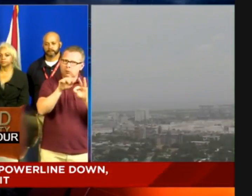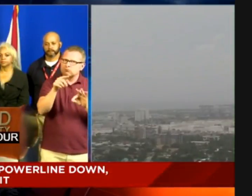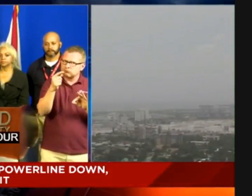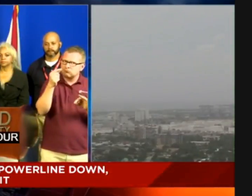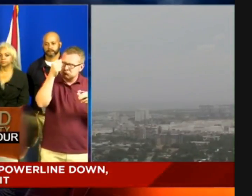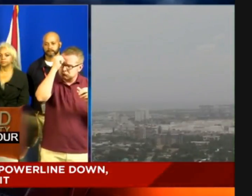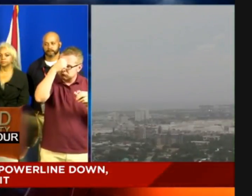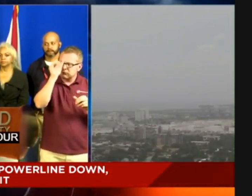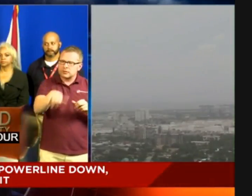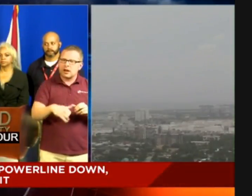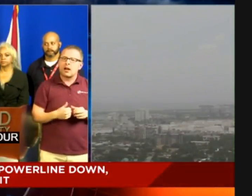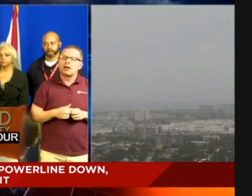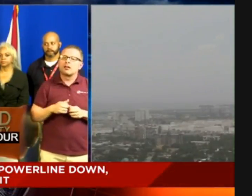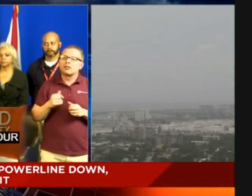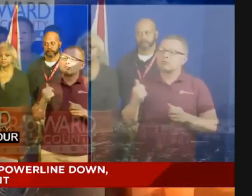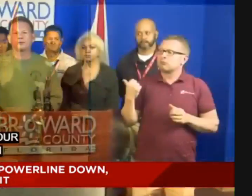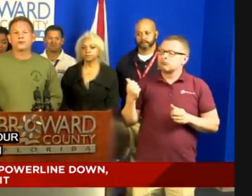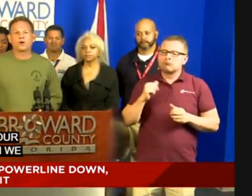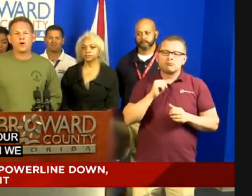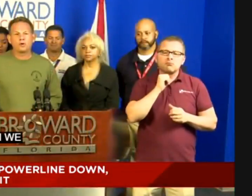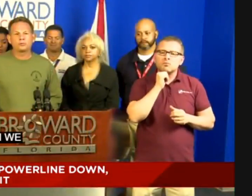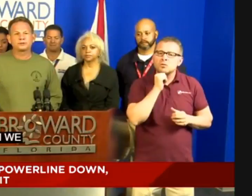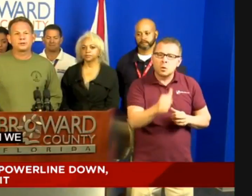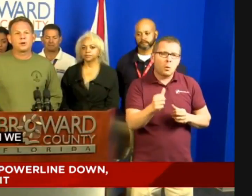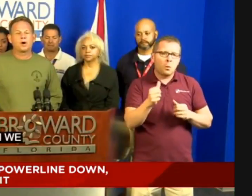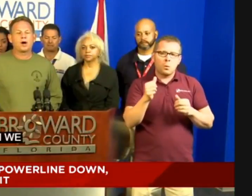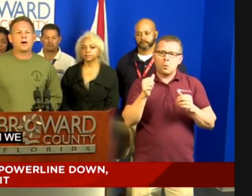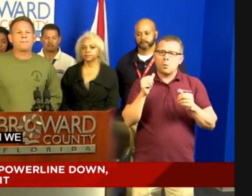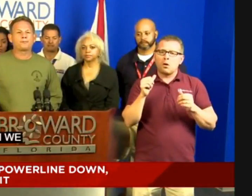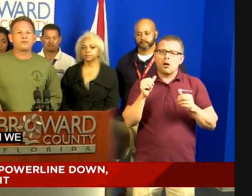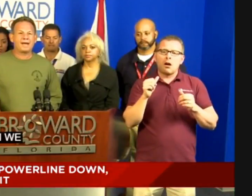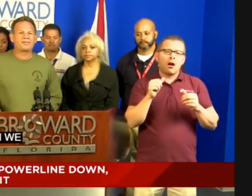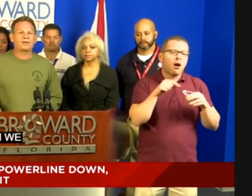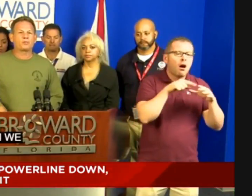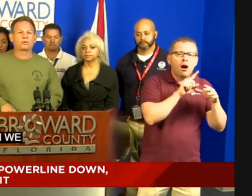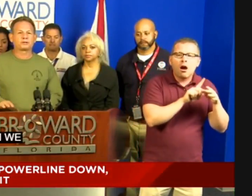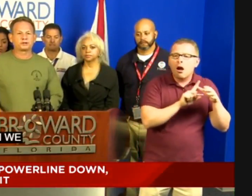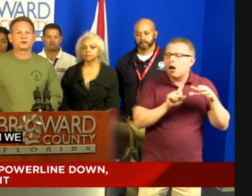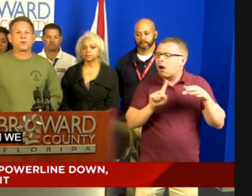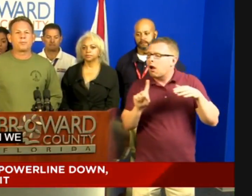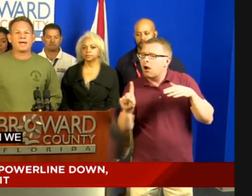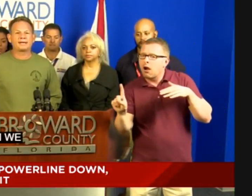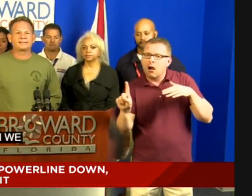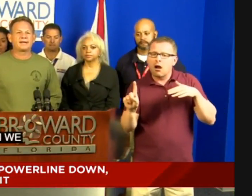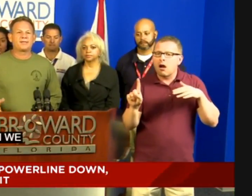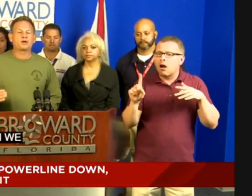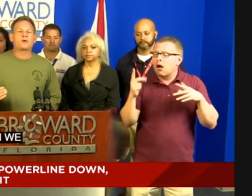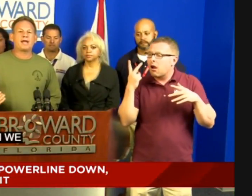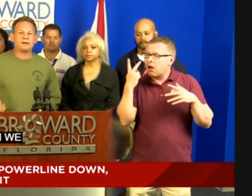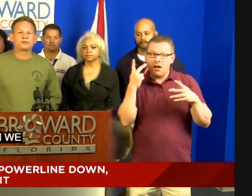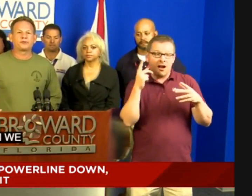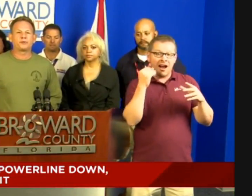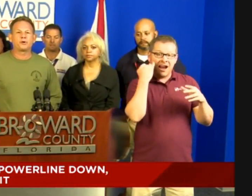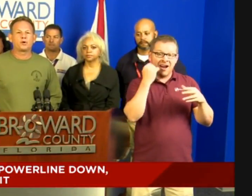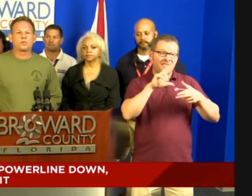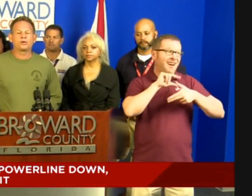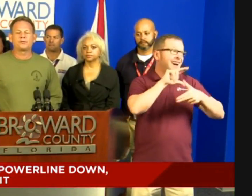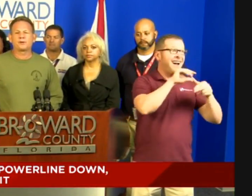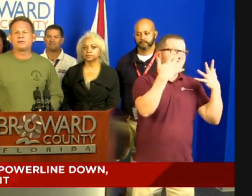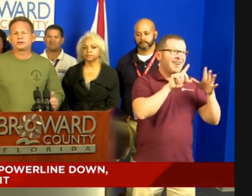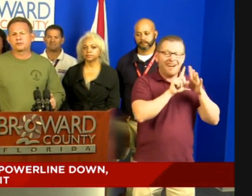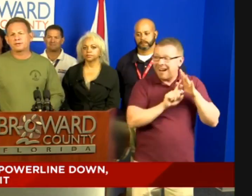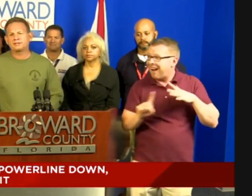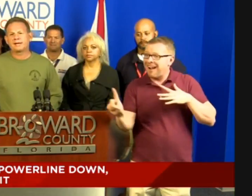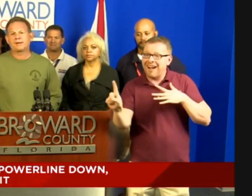not return to your homes. Do not think once the storm passed that you're able to. Well, there'll be trees down, there'll